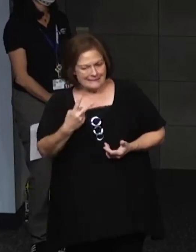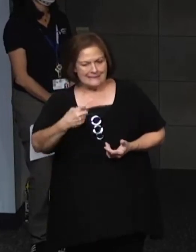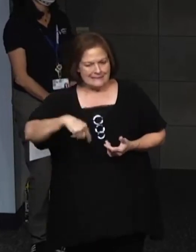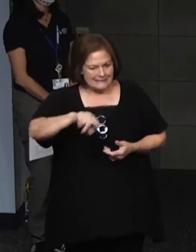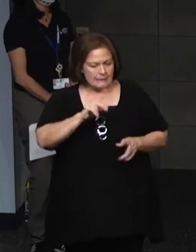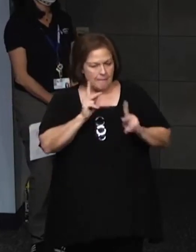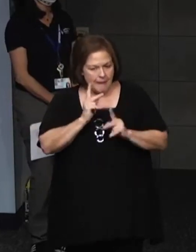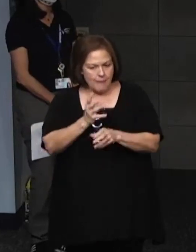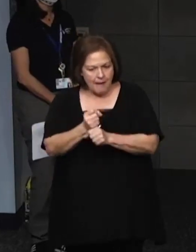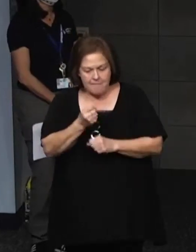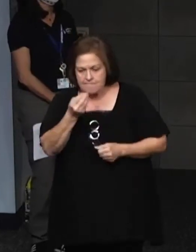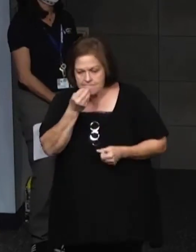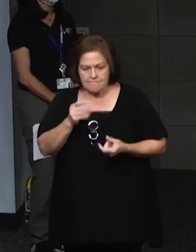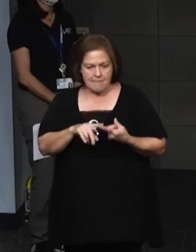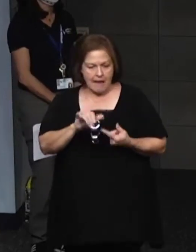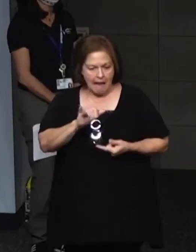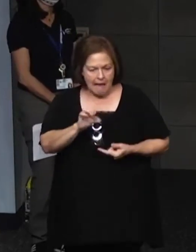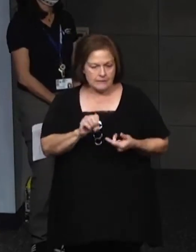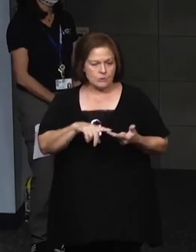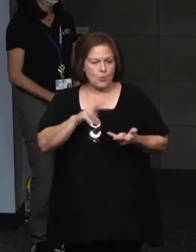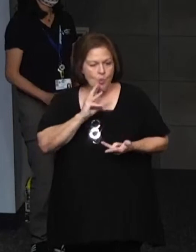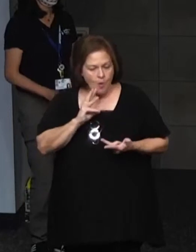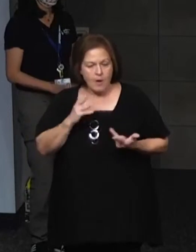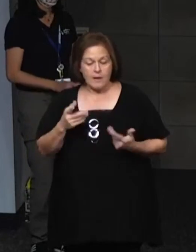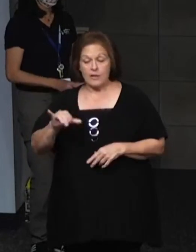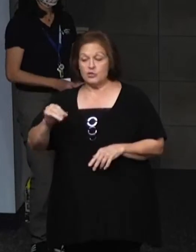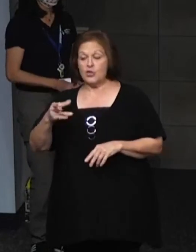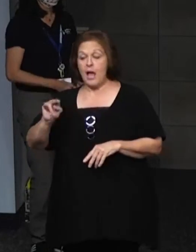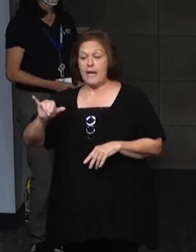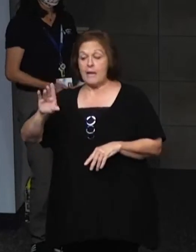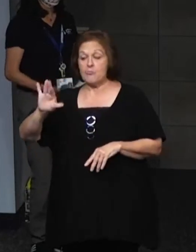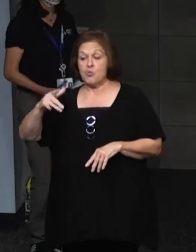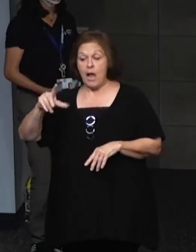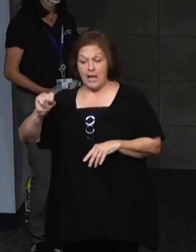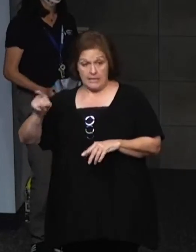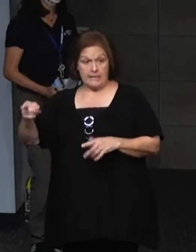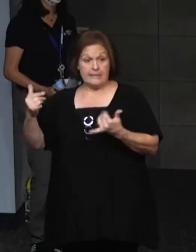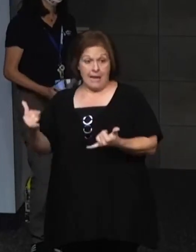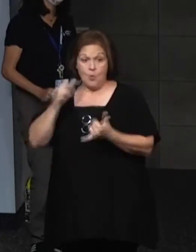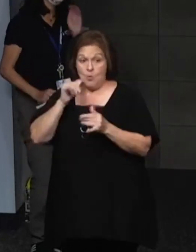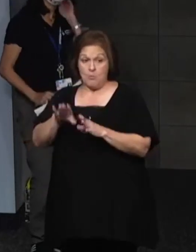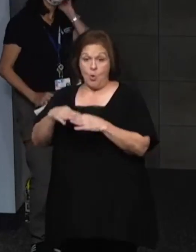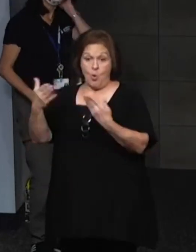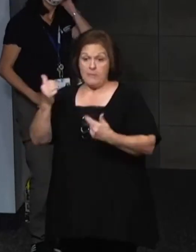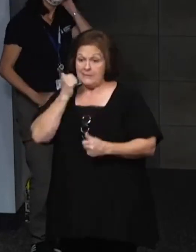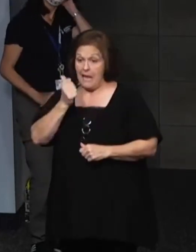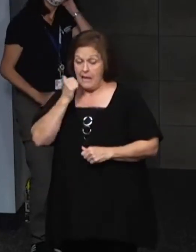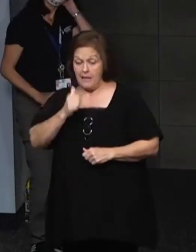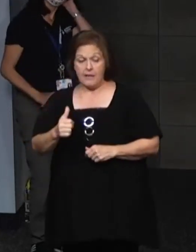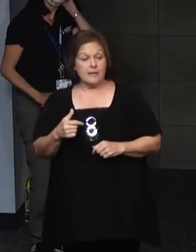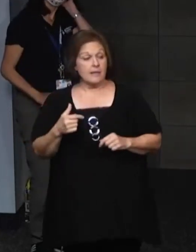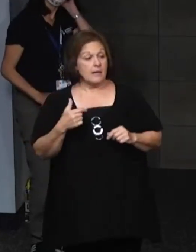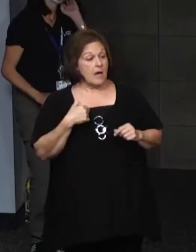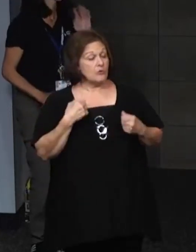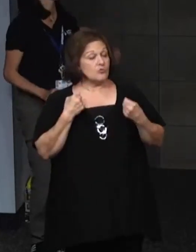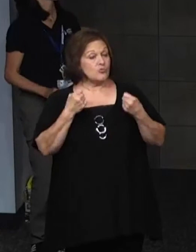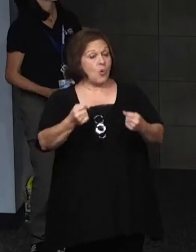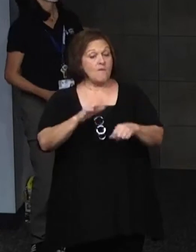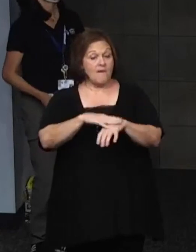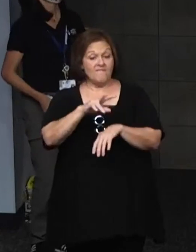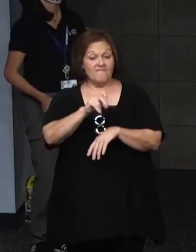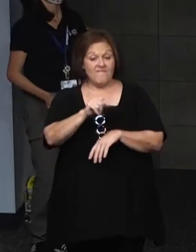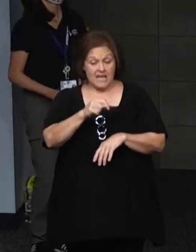meal, some ice, some water. So again, Johnny Bright, that site will now be open daily. As I drove down Veterans Highway,